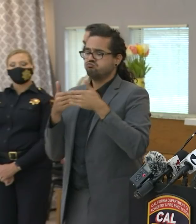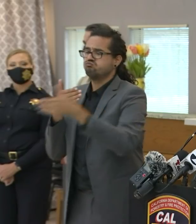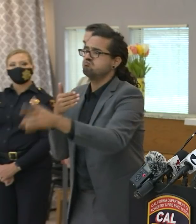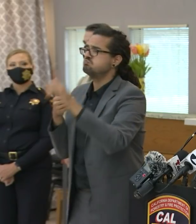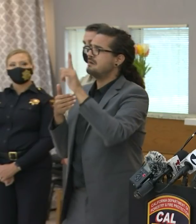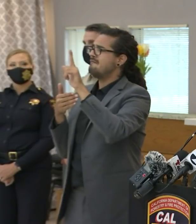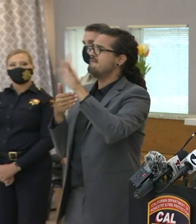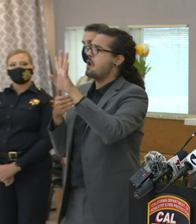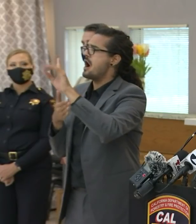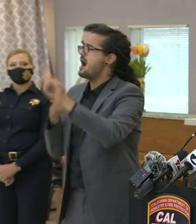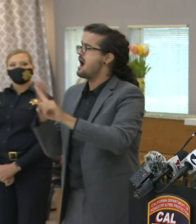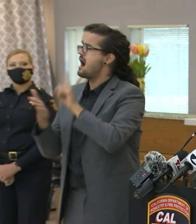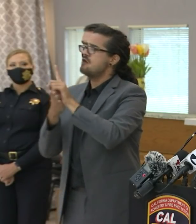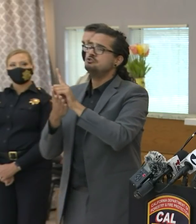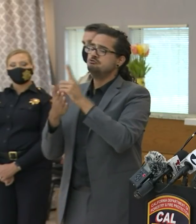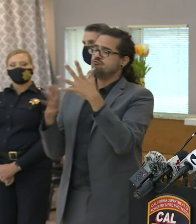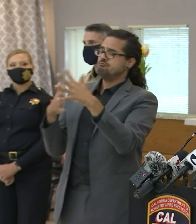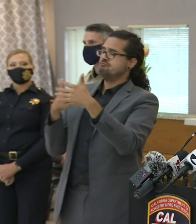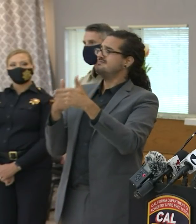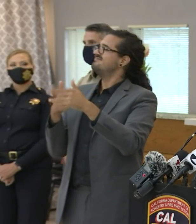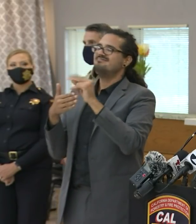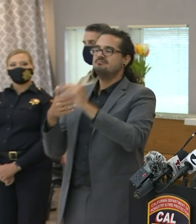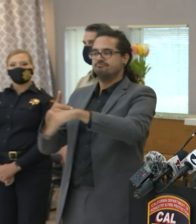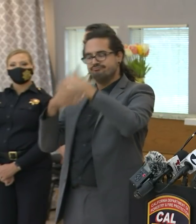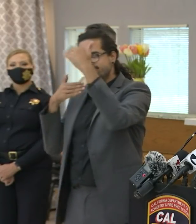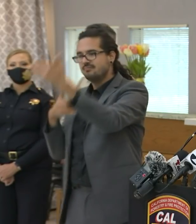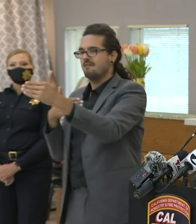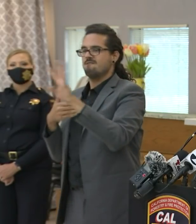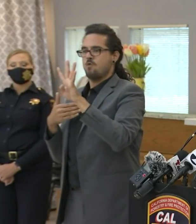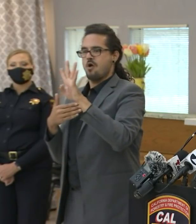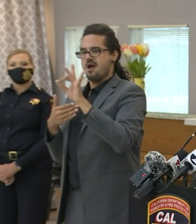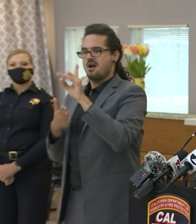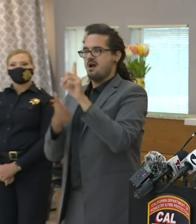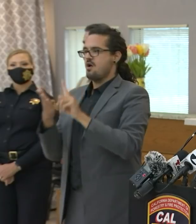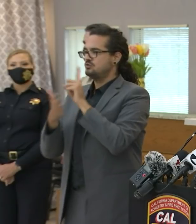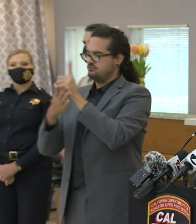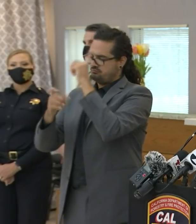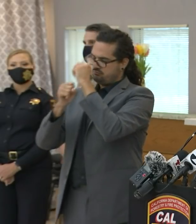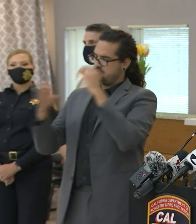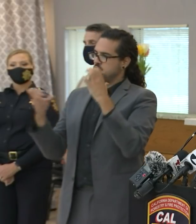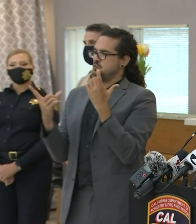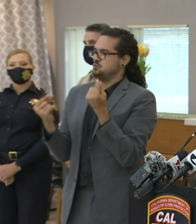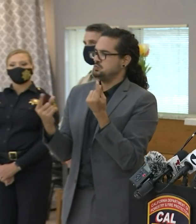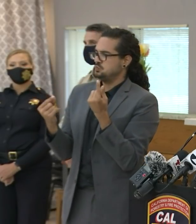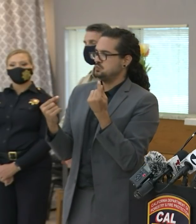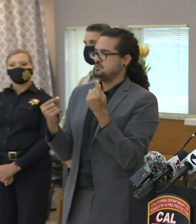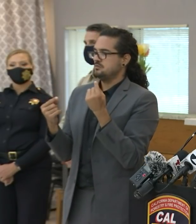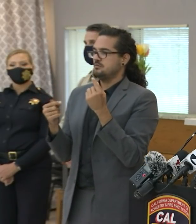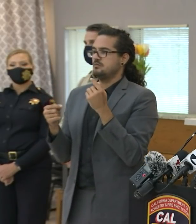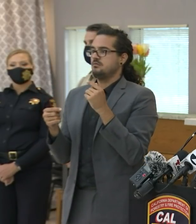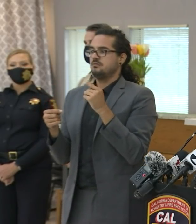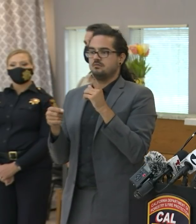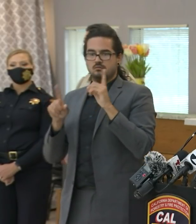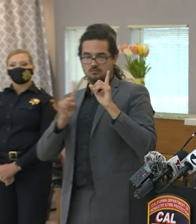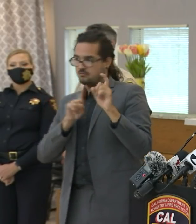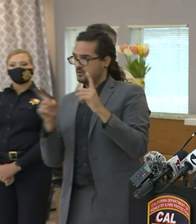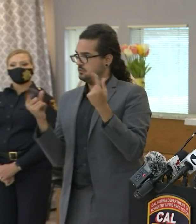96 hours ahead of time with our plans so that we can look at every variable that we possibly can and take advantage of